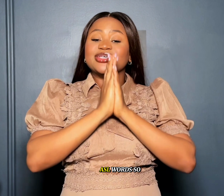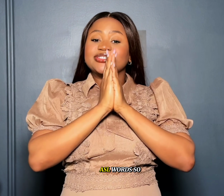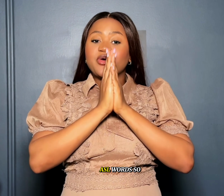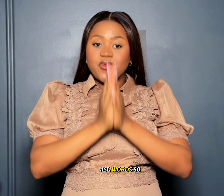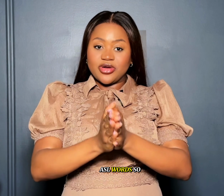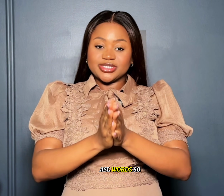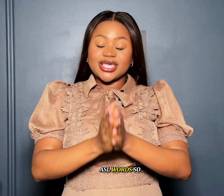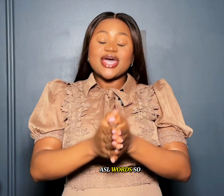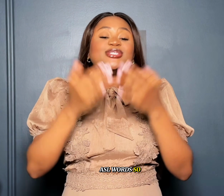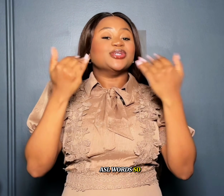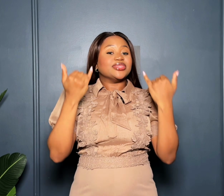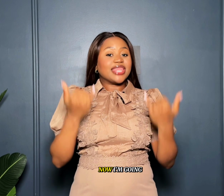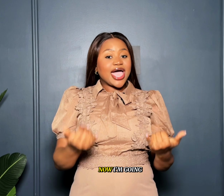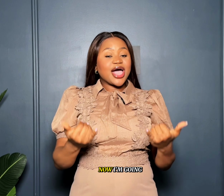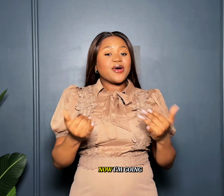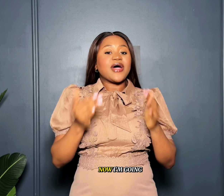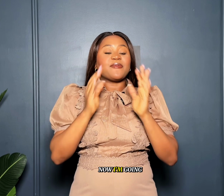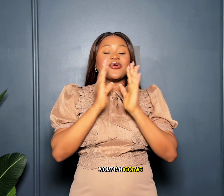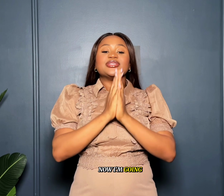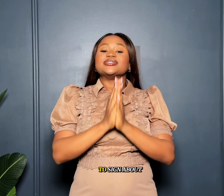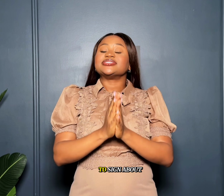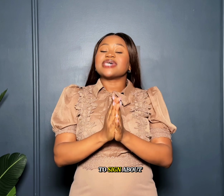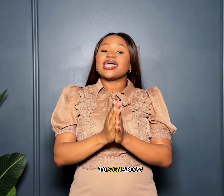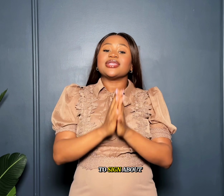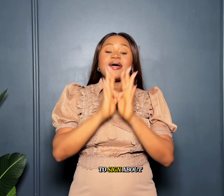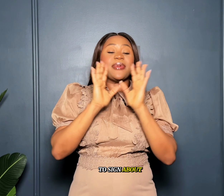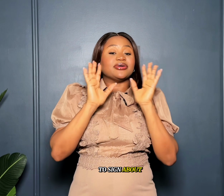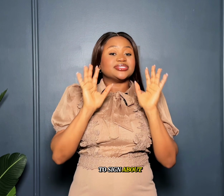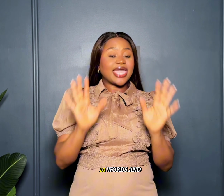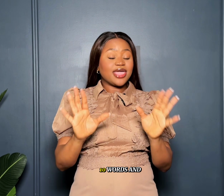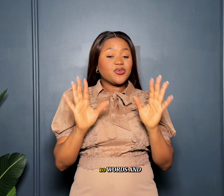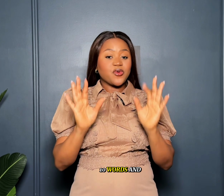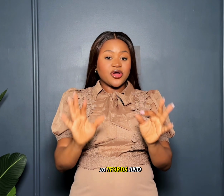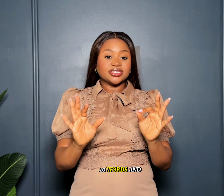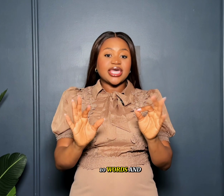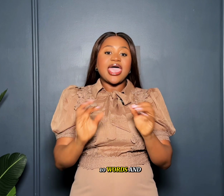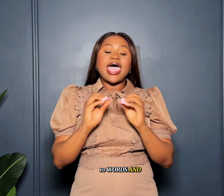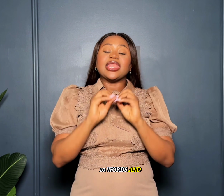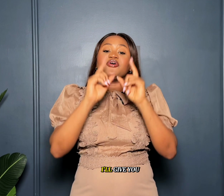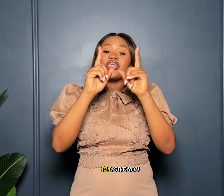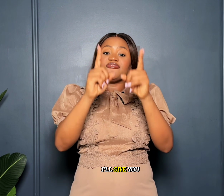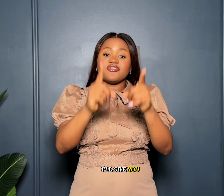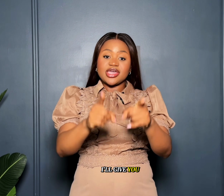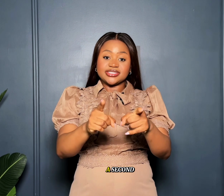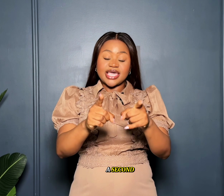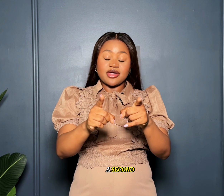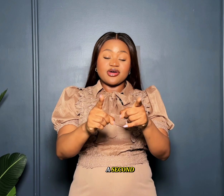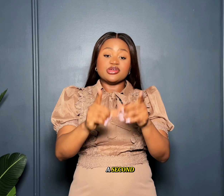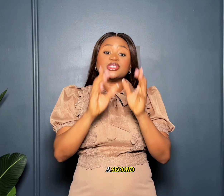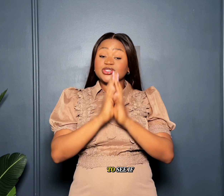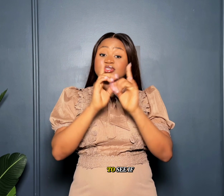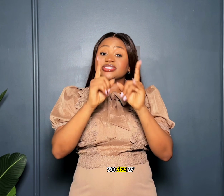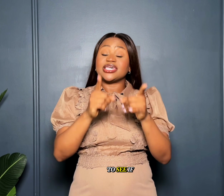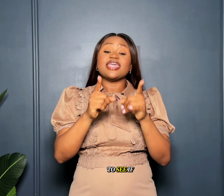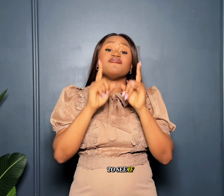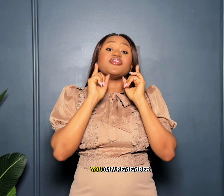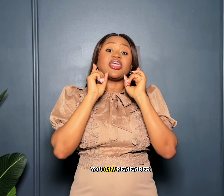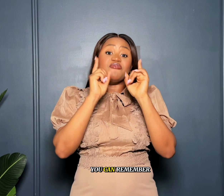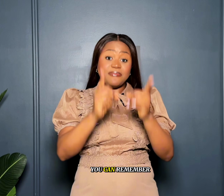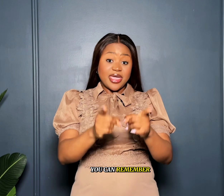ASL words. So now I'm going to sign about 10 words, and I'll give you a second to see if you can remember